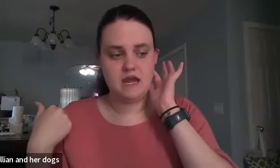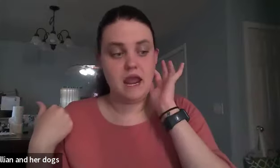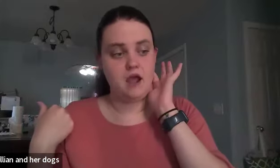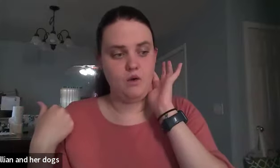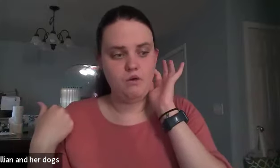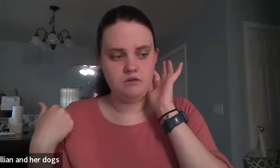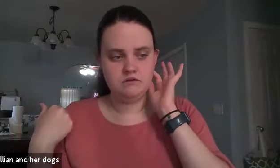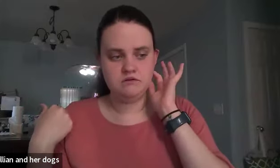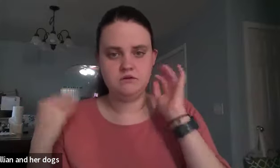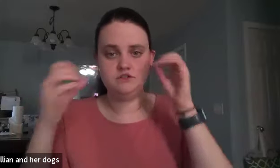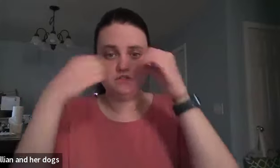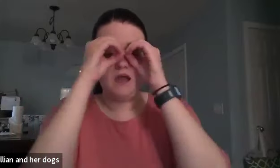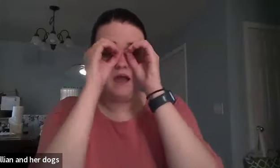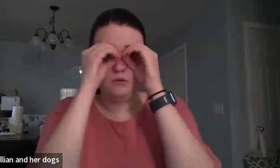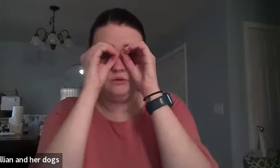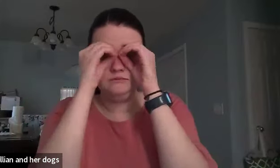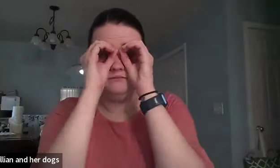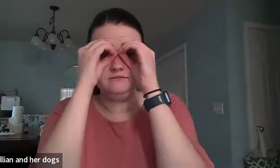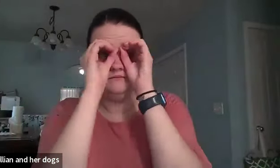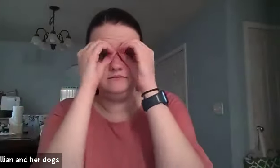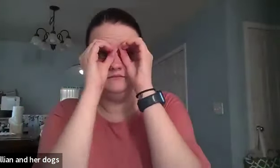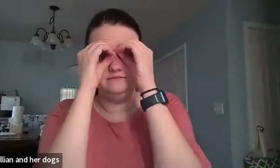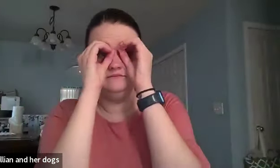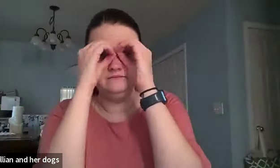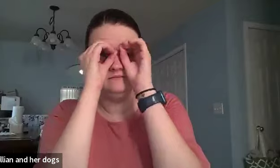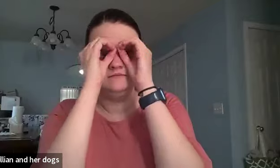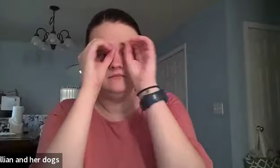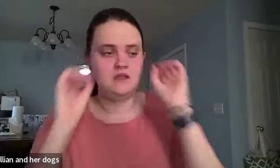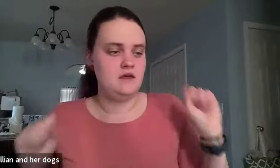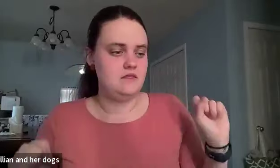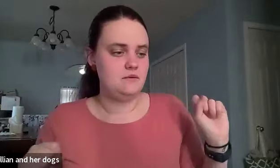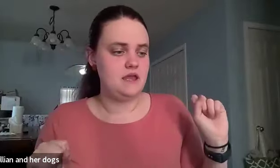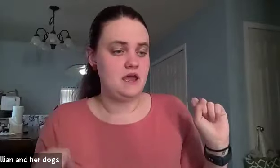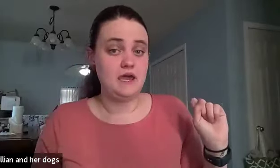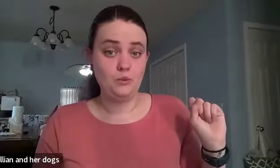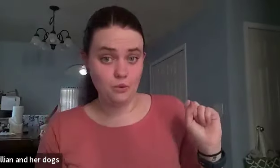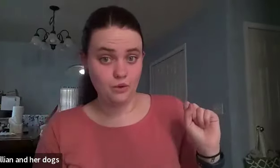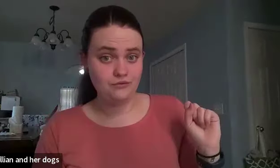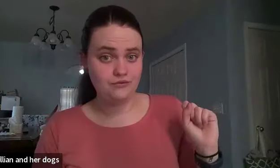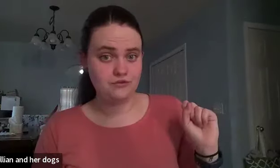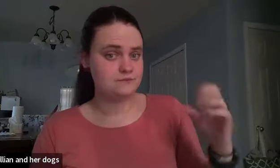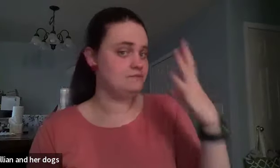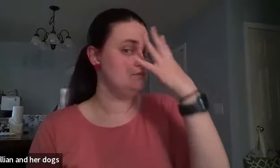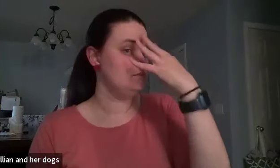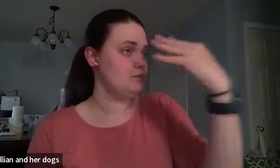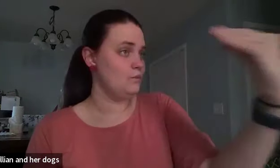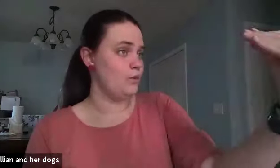had owl. So owl. Then we had wolf,